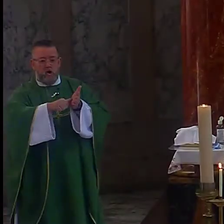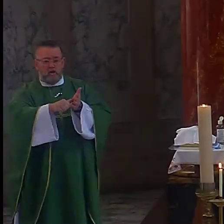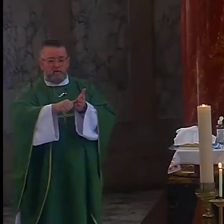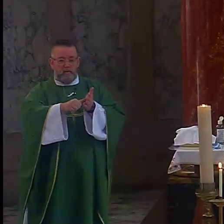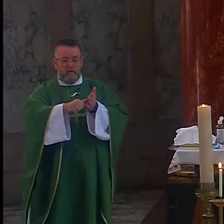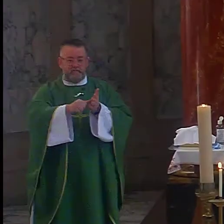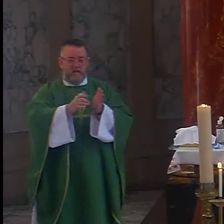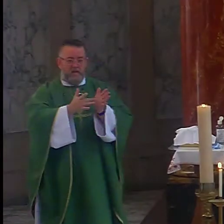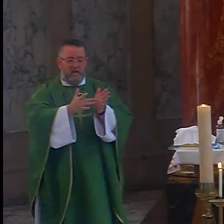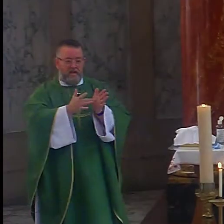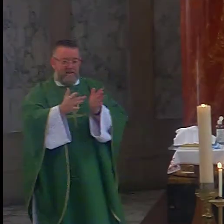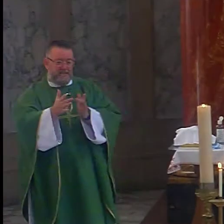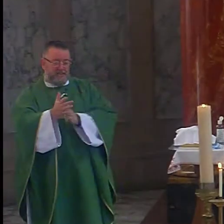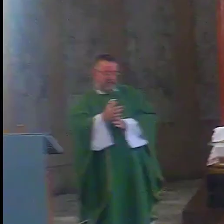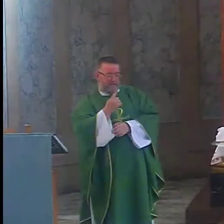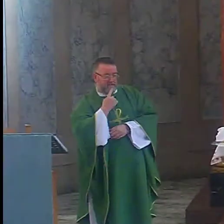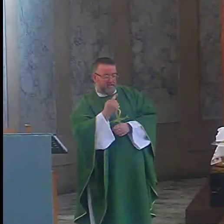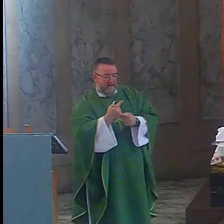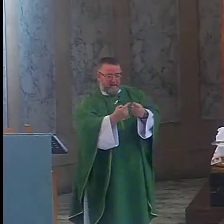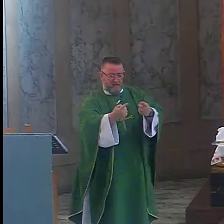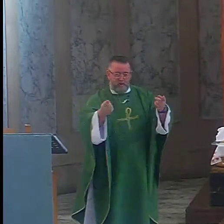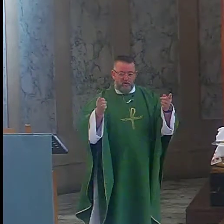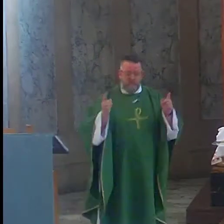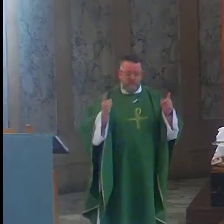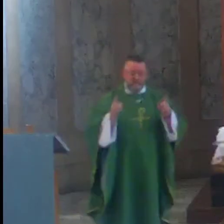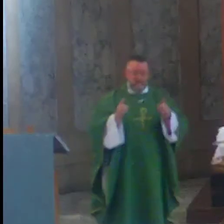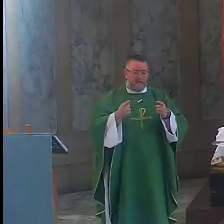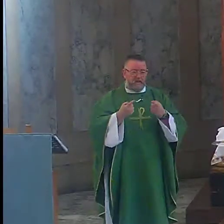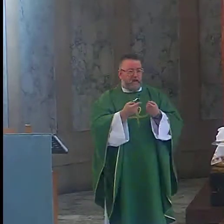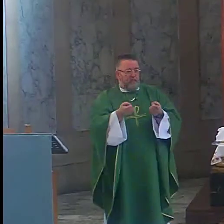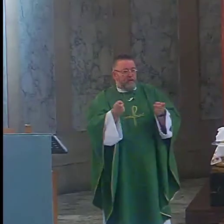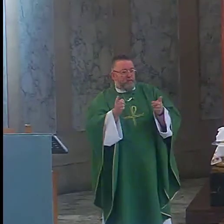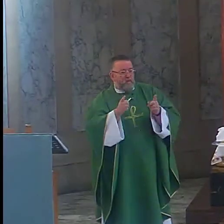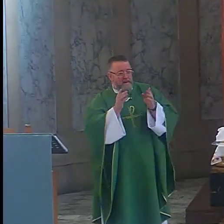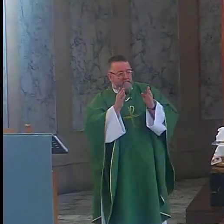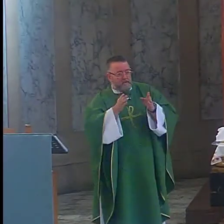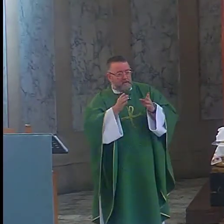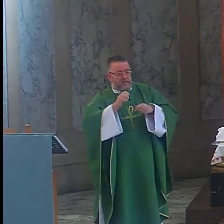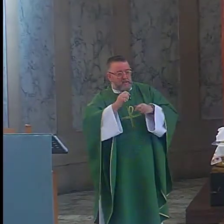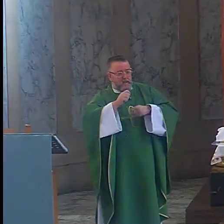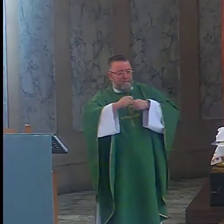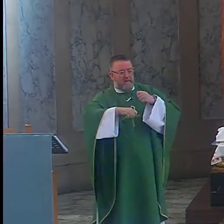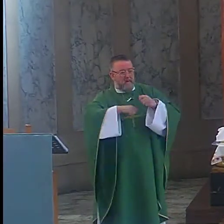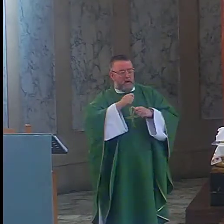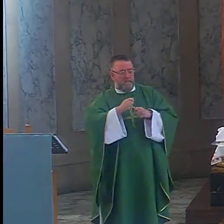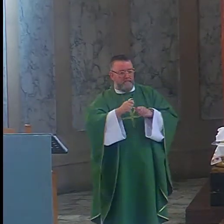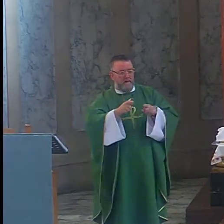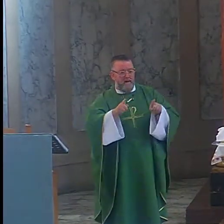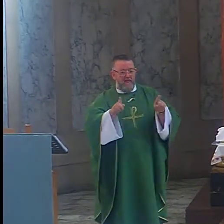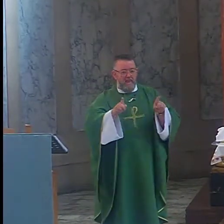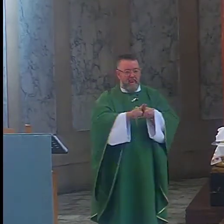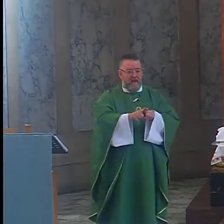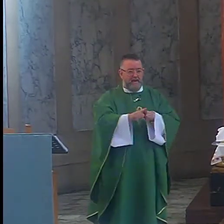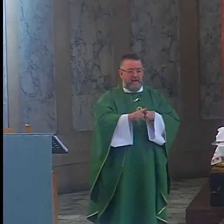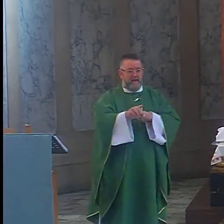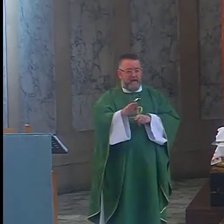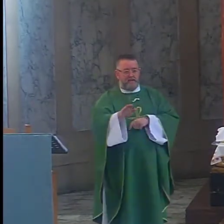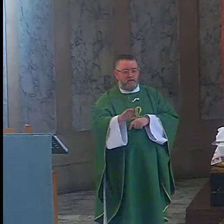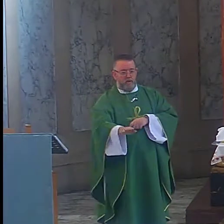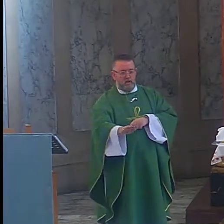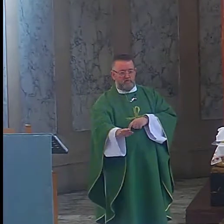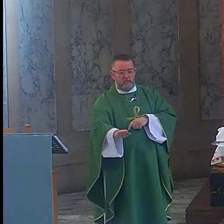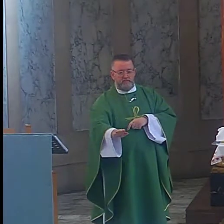Today in the Gospel, Jesus tells all of us that we must become